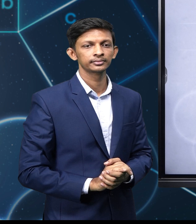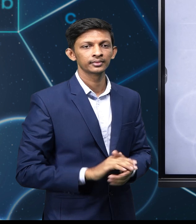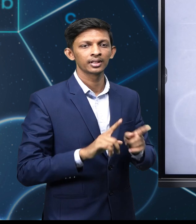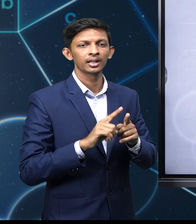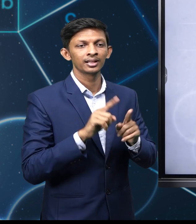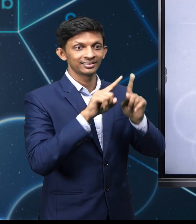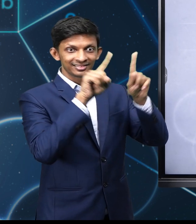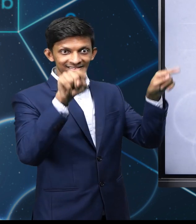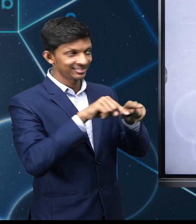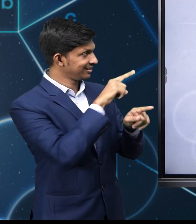From the table,